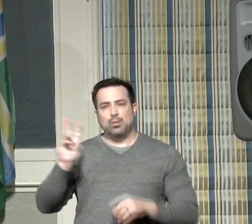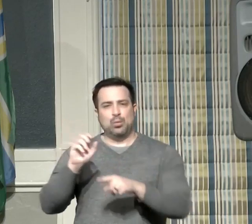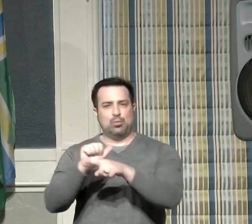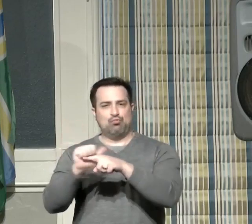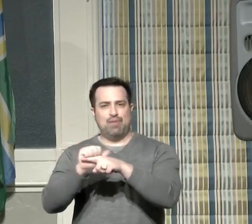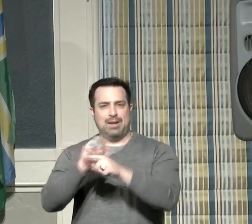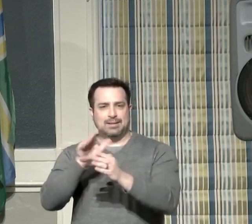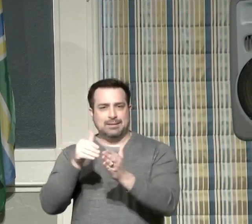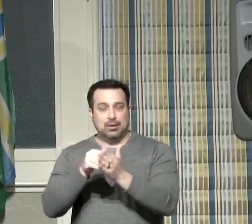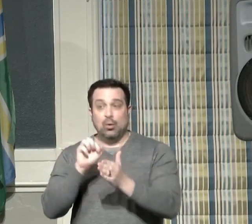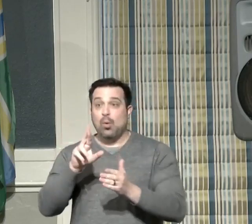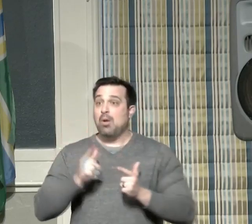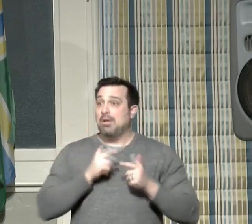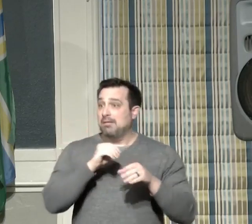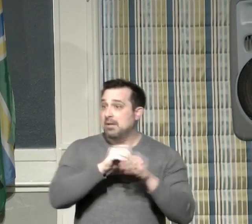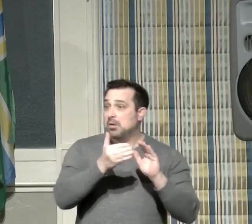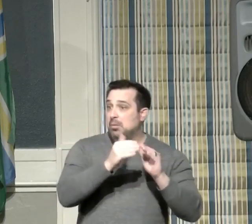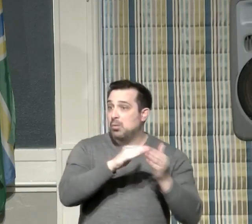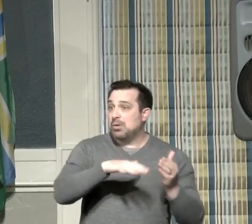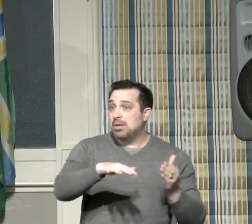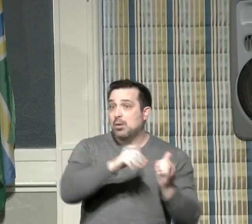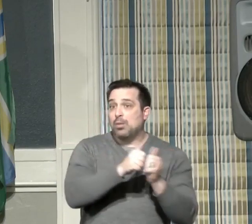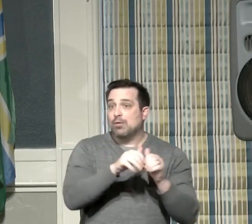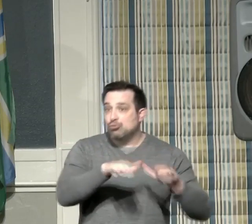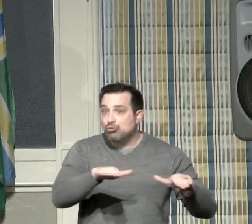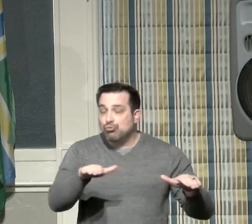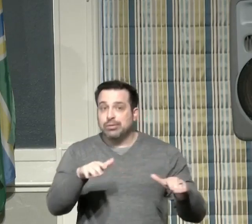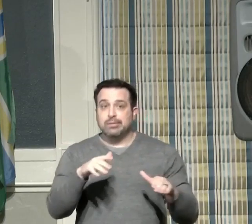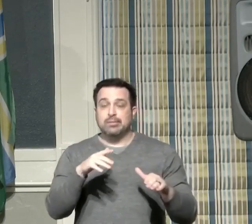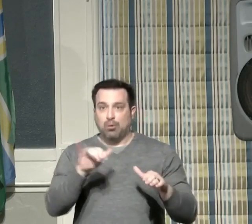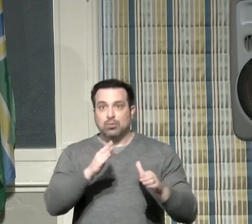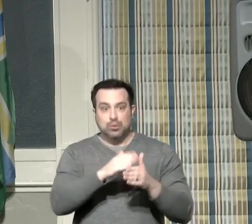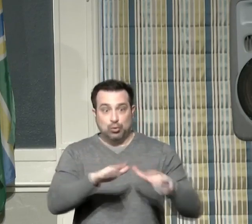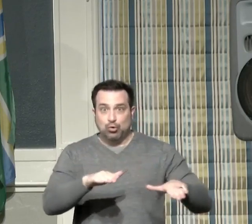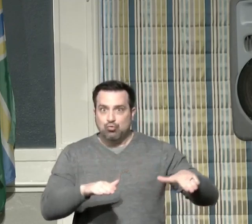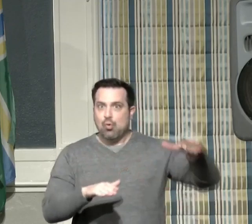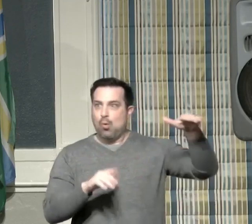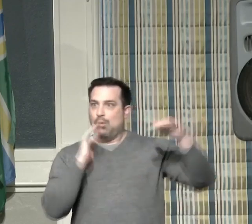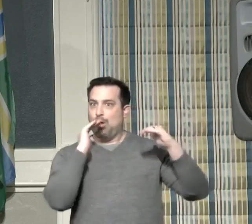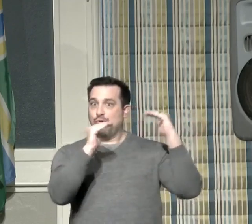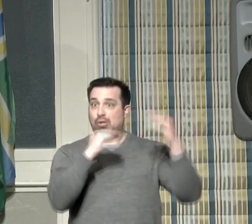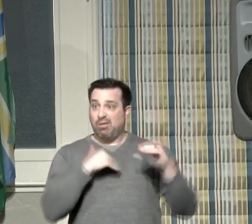were living in the community with their children and adult children who had